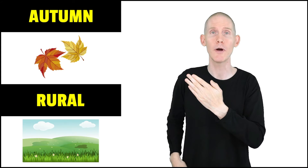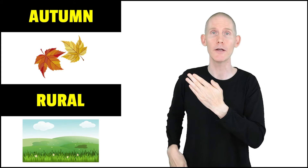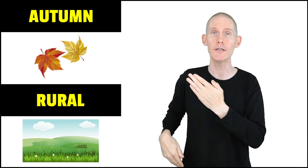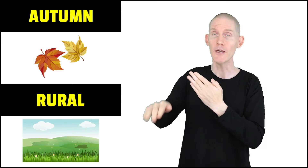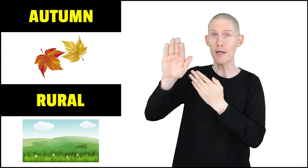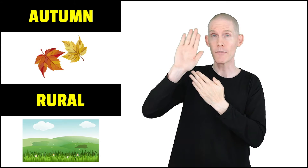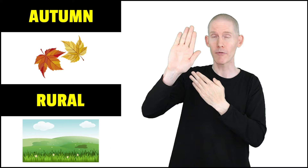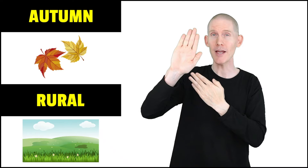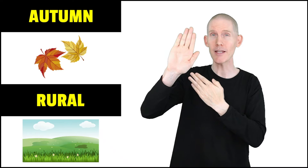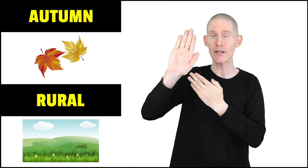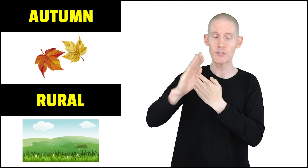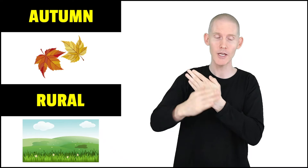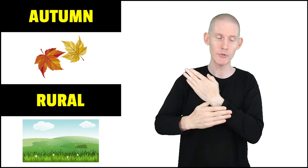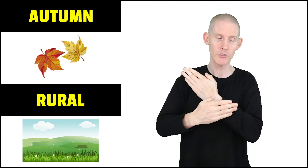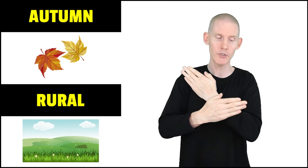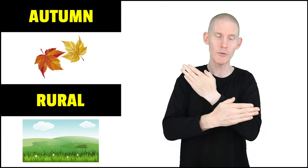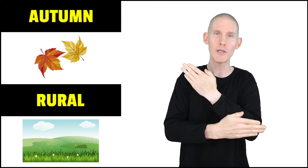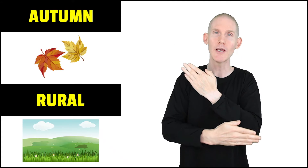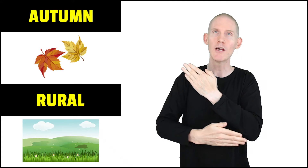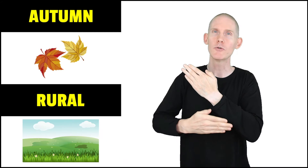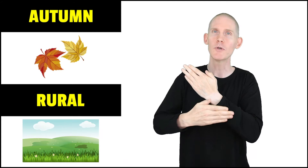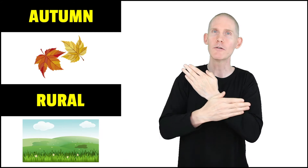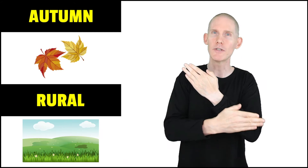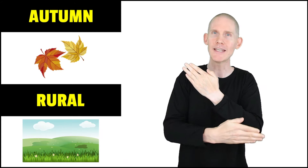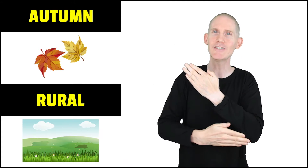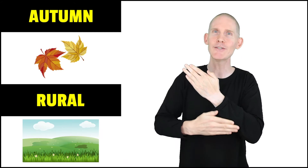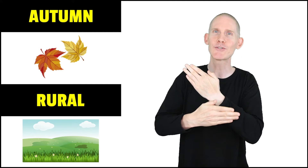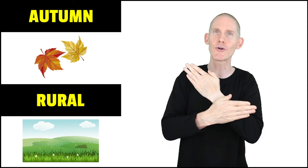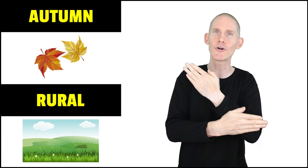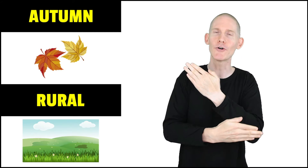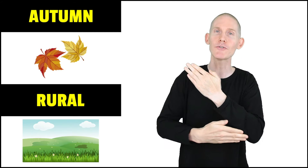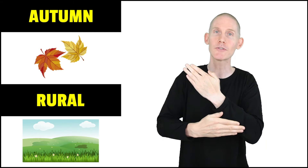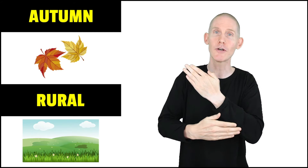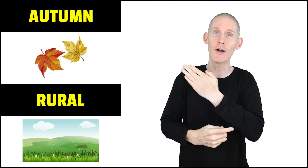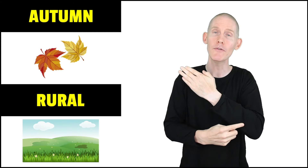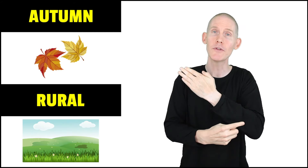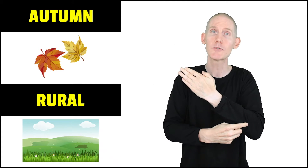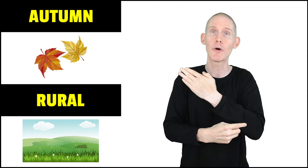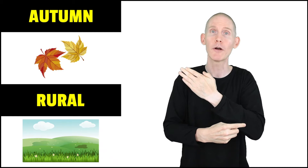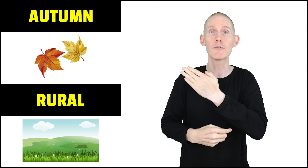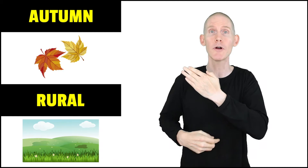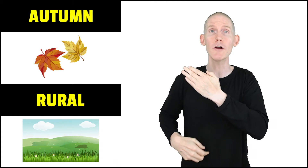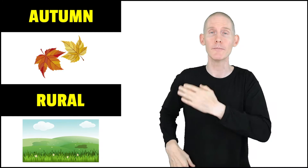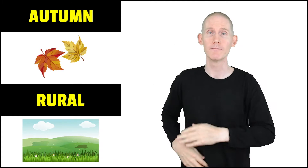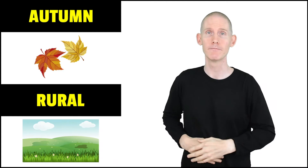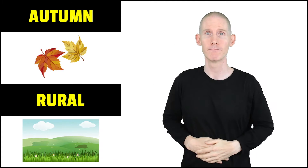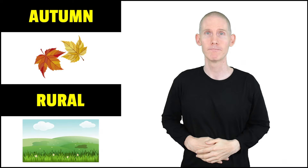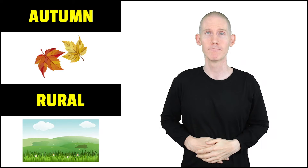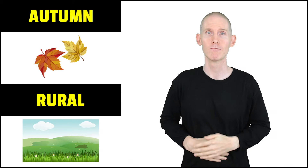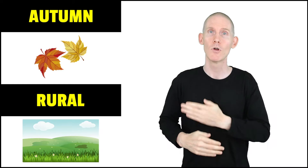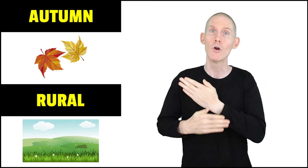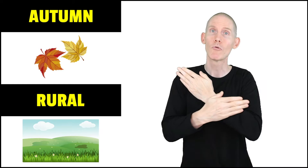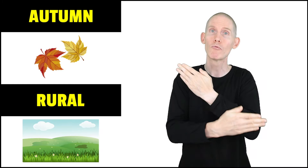body. Flat hand shape is just going to be doing easy circles around this part of your arm.